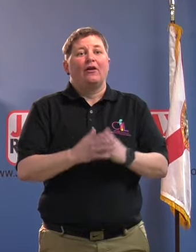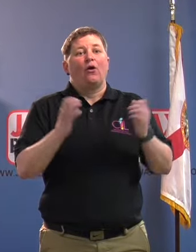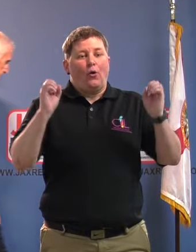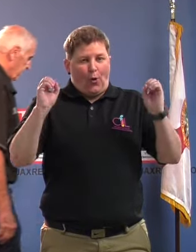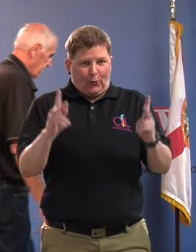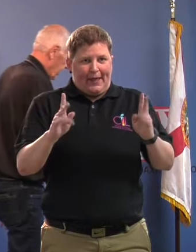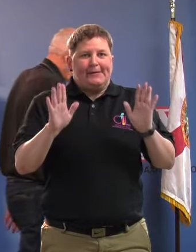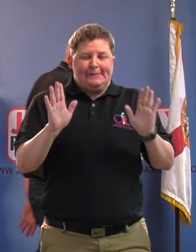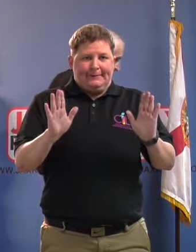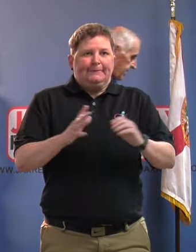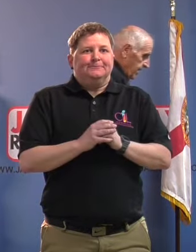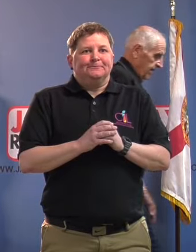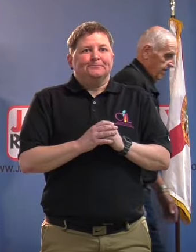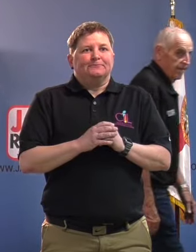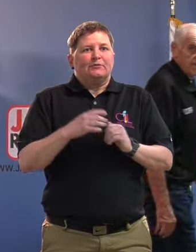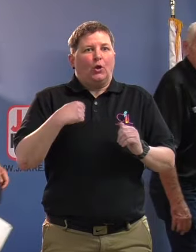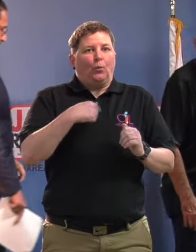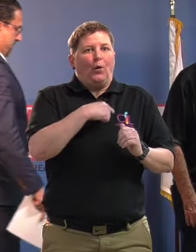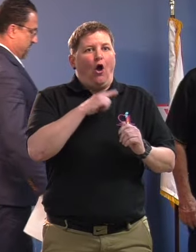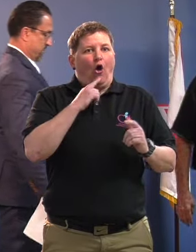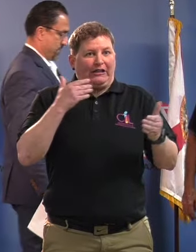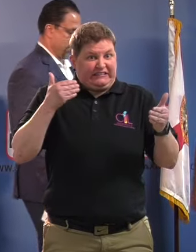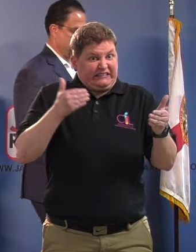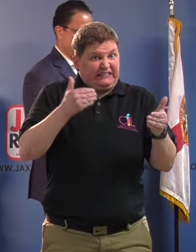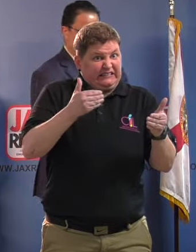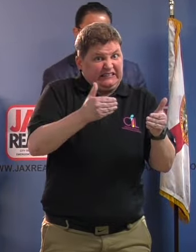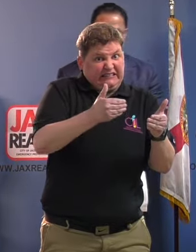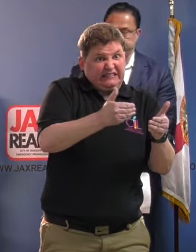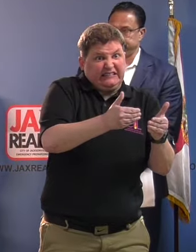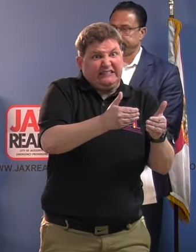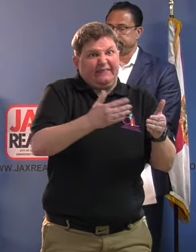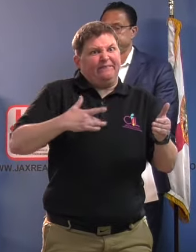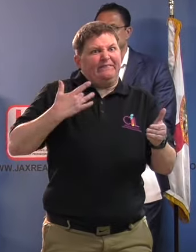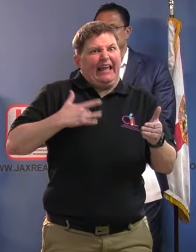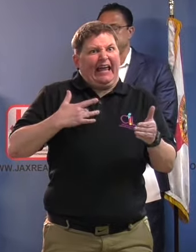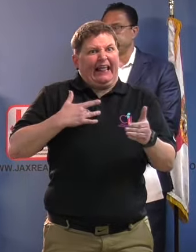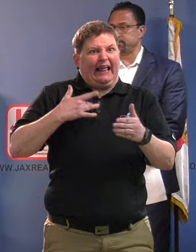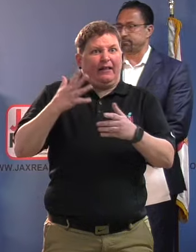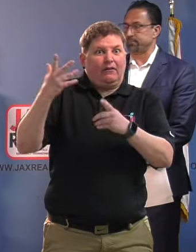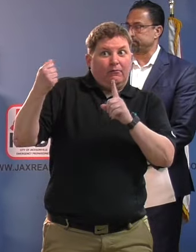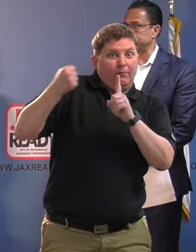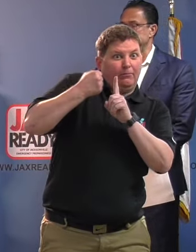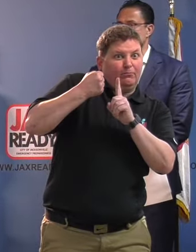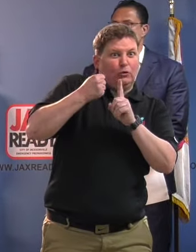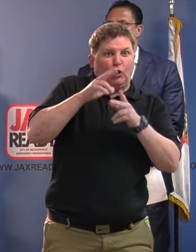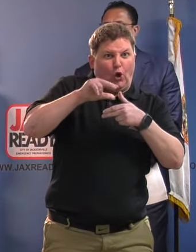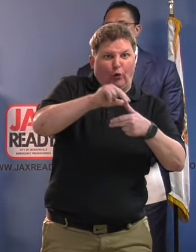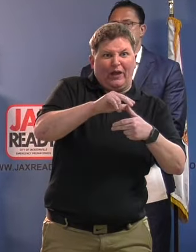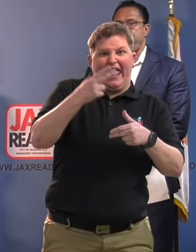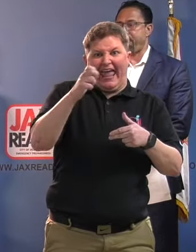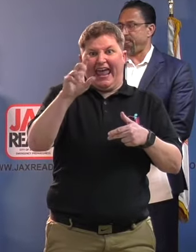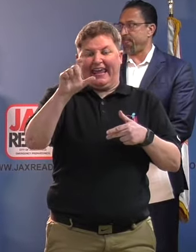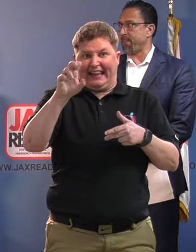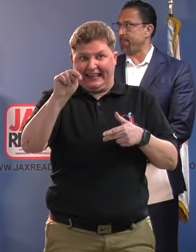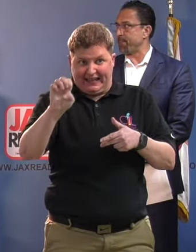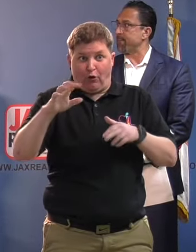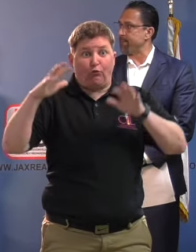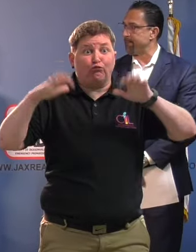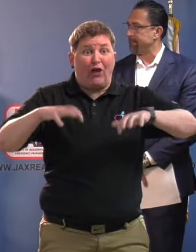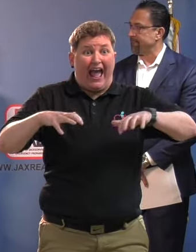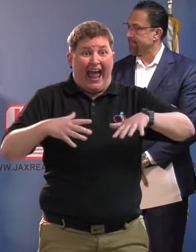We are on the verge of seeing impacts from Hurricane Helene. Rain bands will start to move into the area